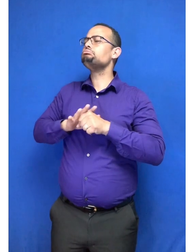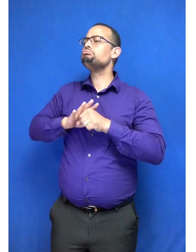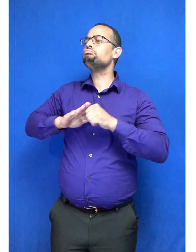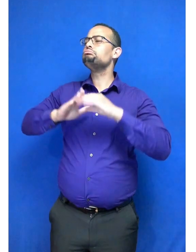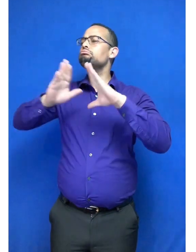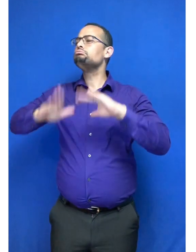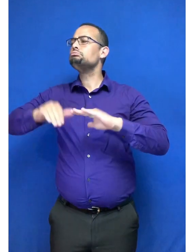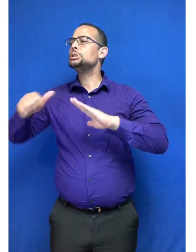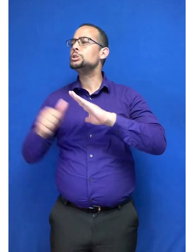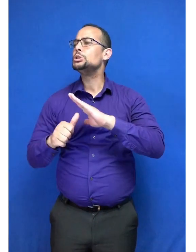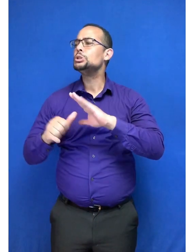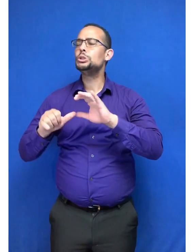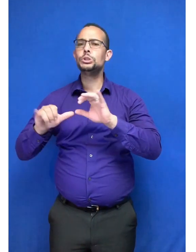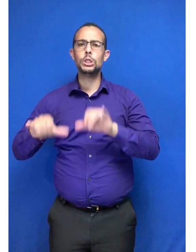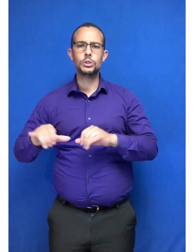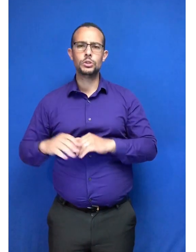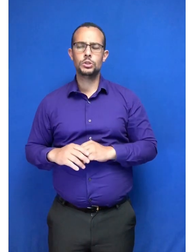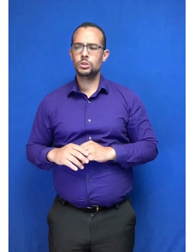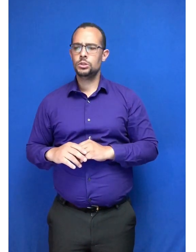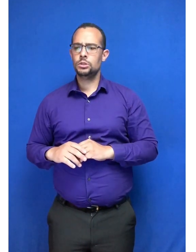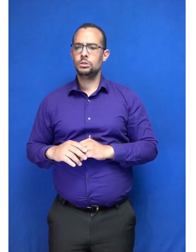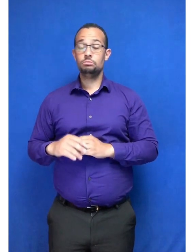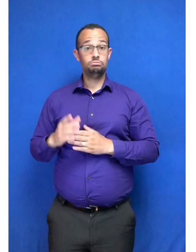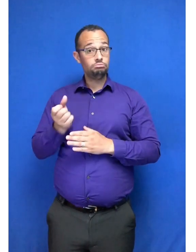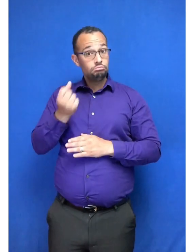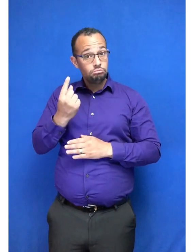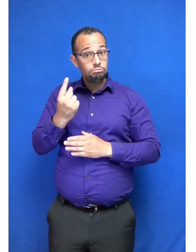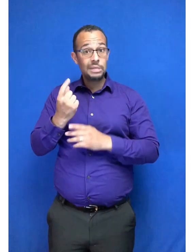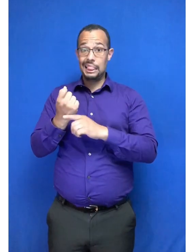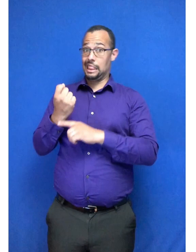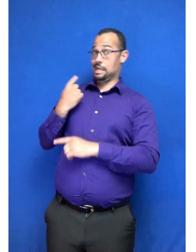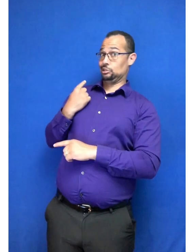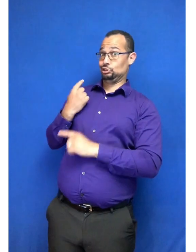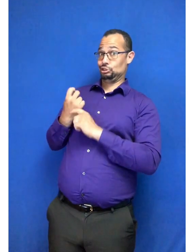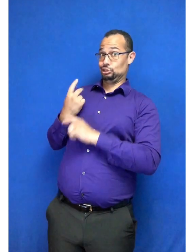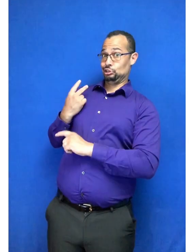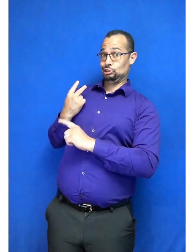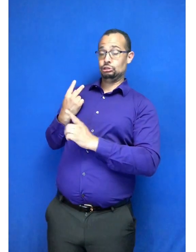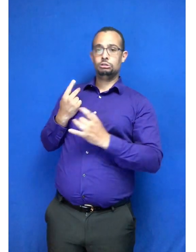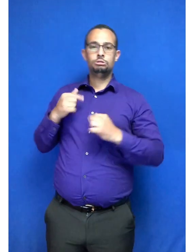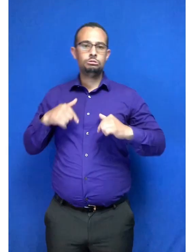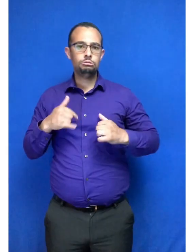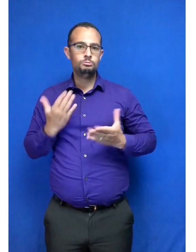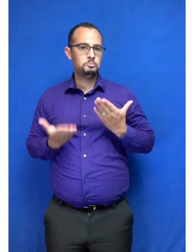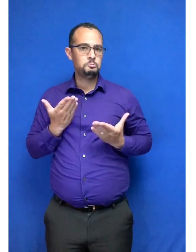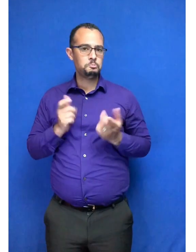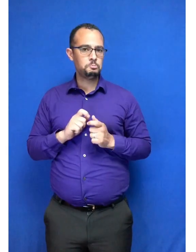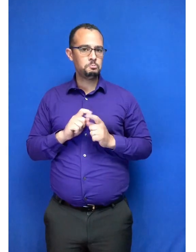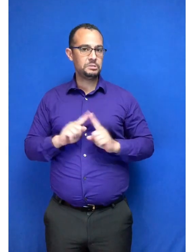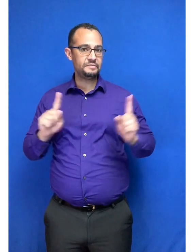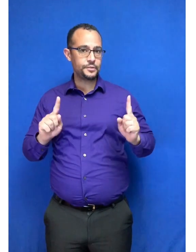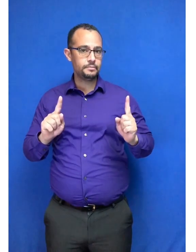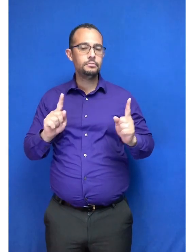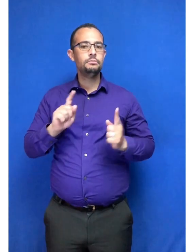season. It's important to know where different locations are that have special services.